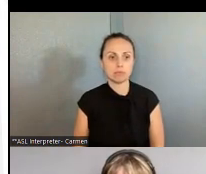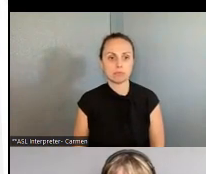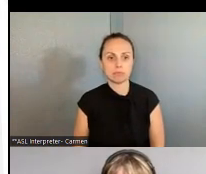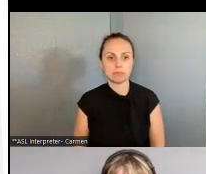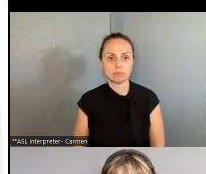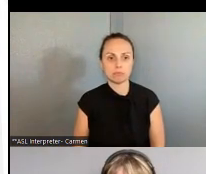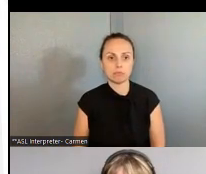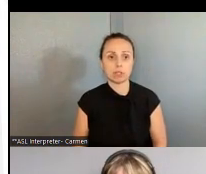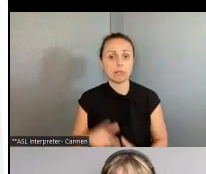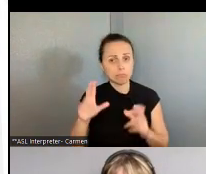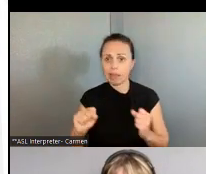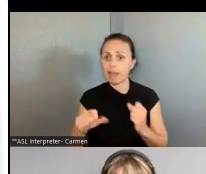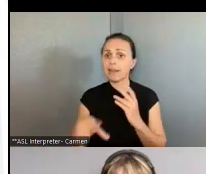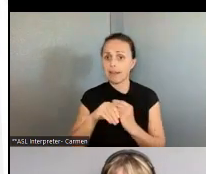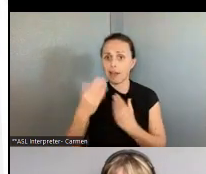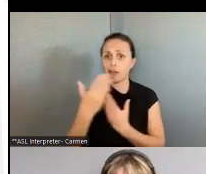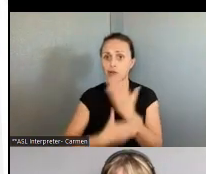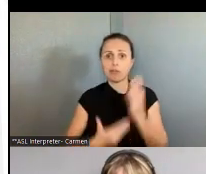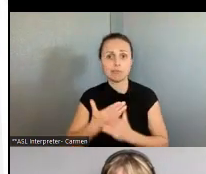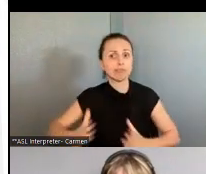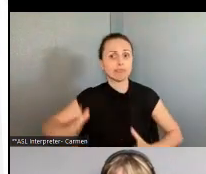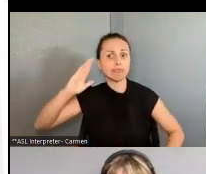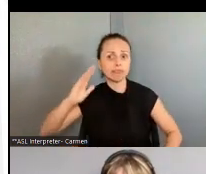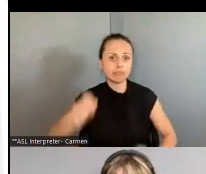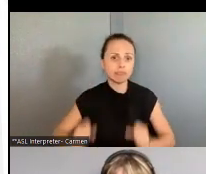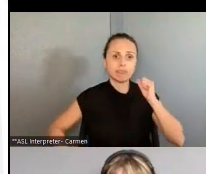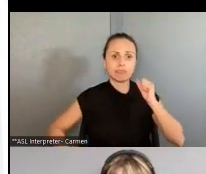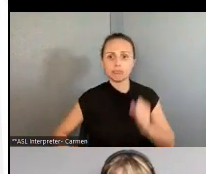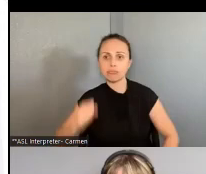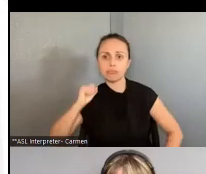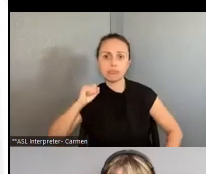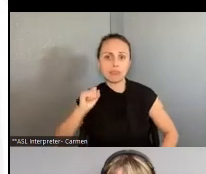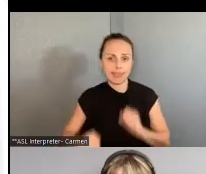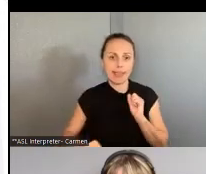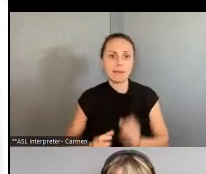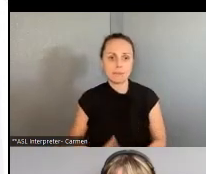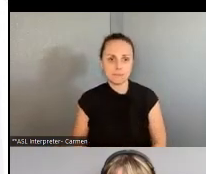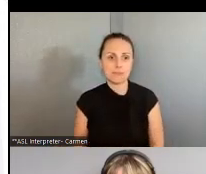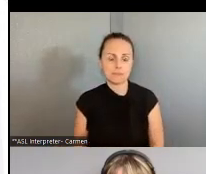if you want, we can lift our arms up from the side.